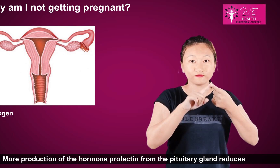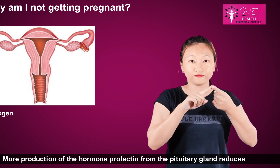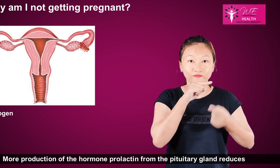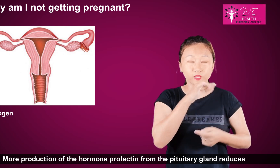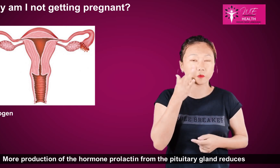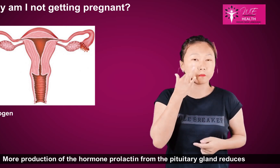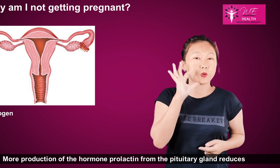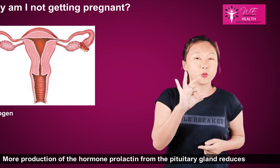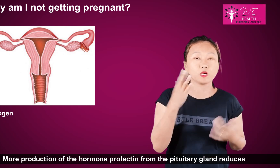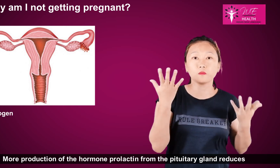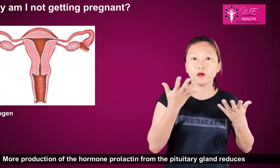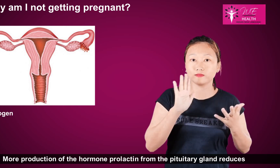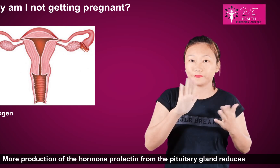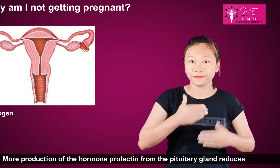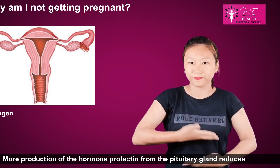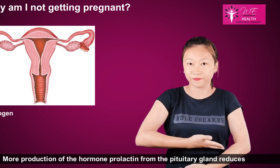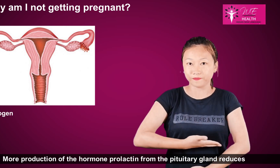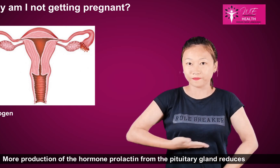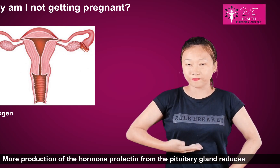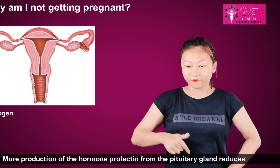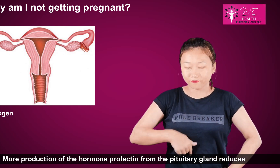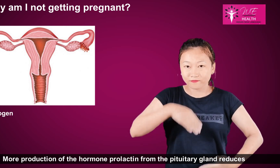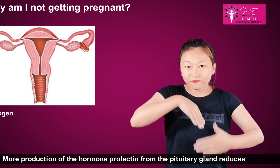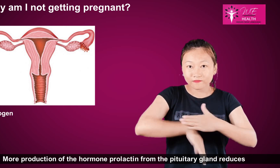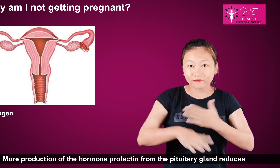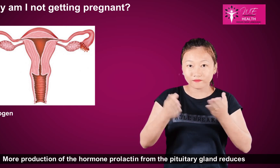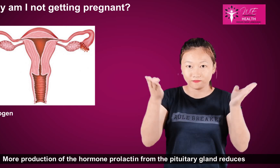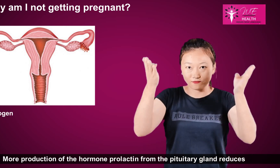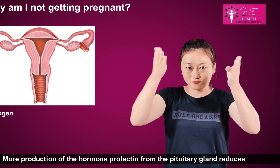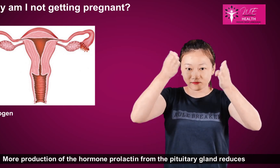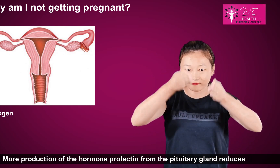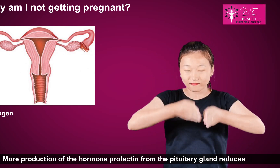More production of the hormone prolactin from the pituitary gland reduces.